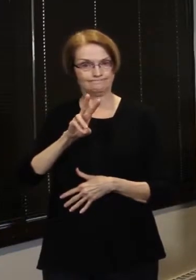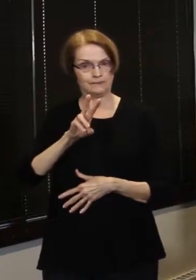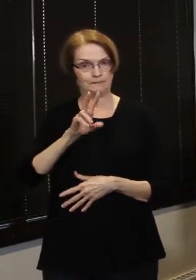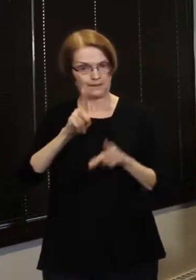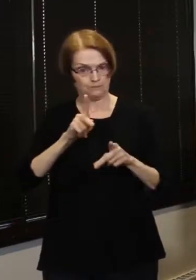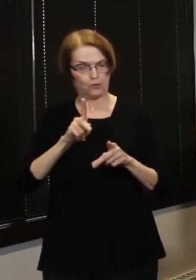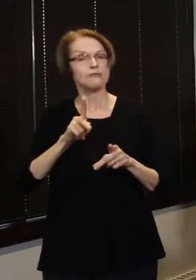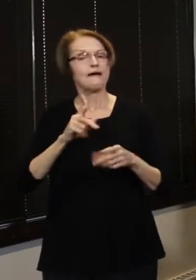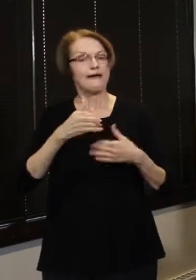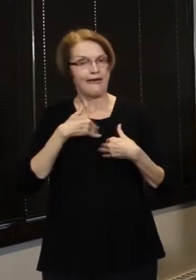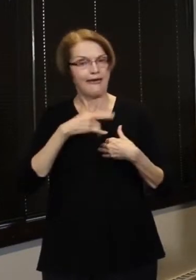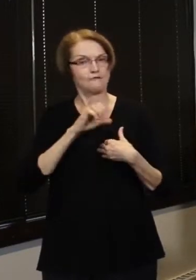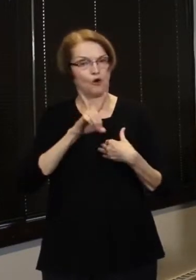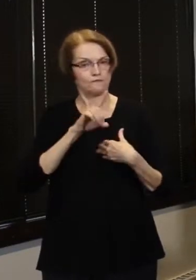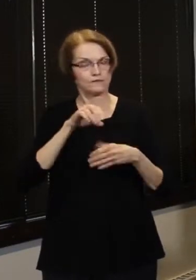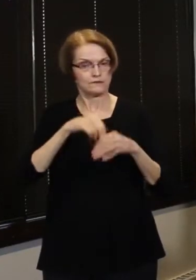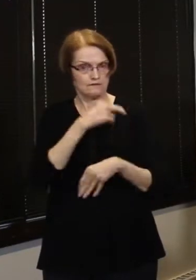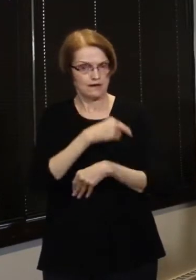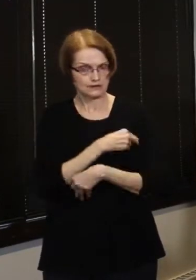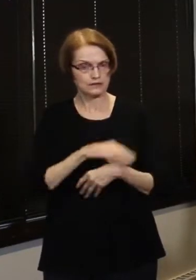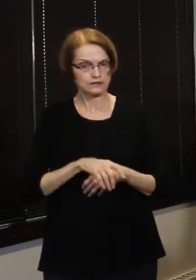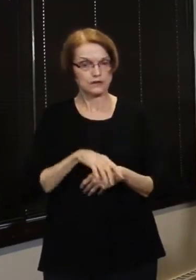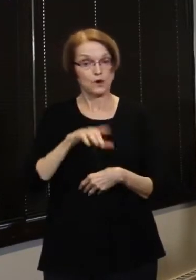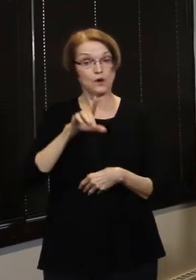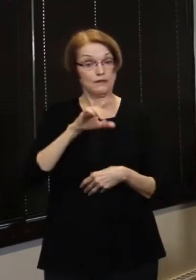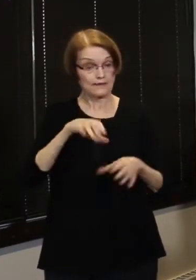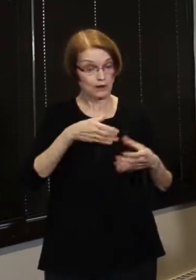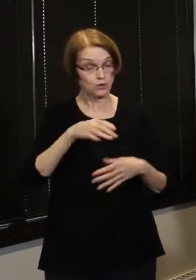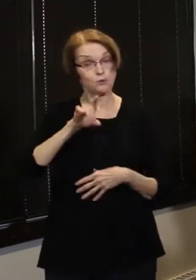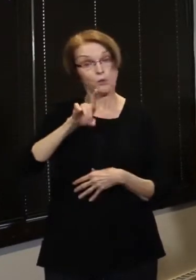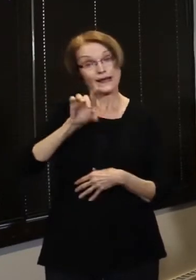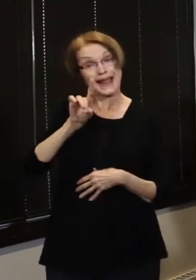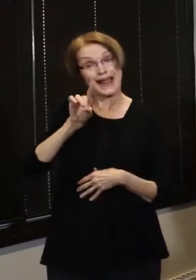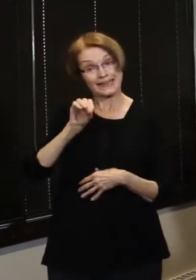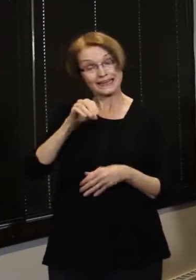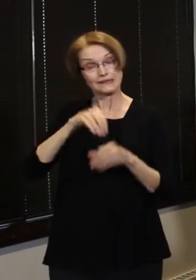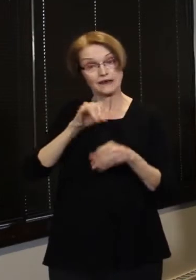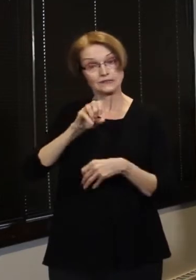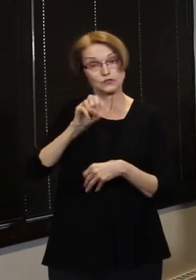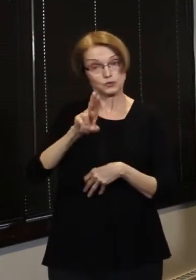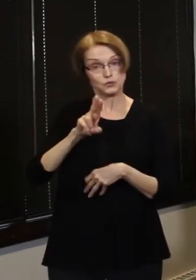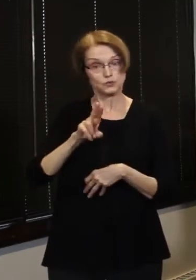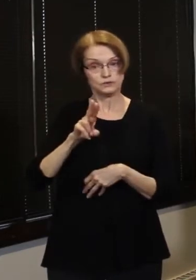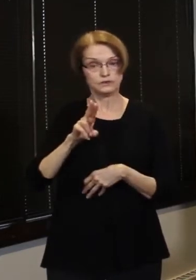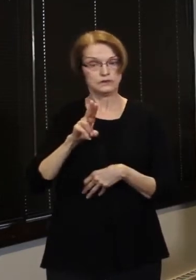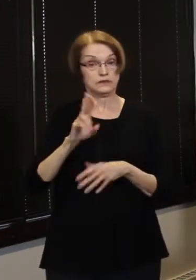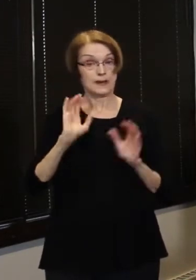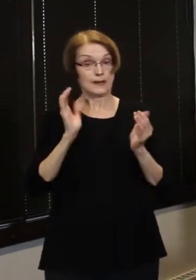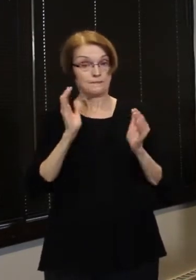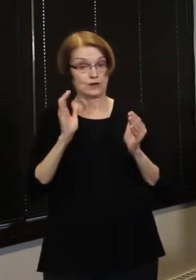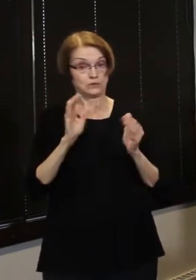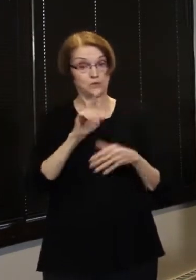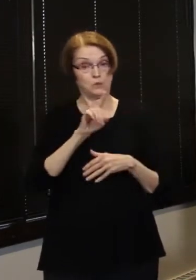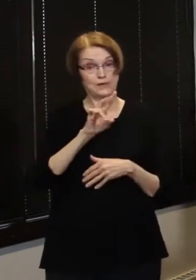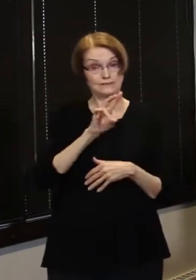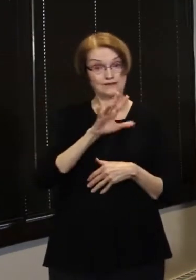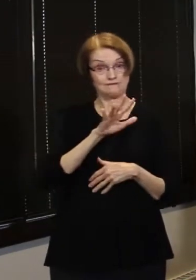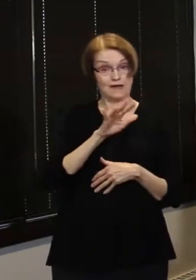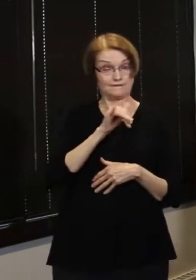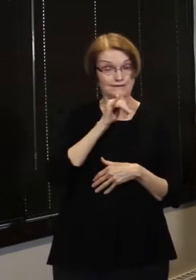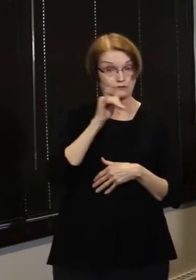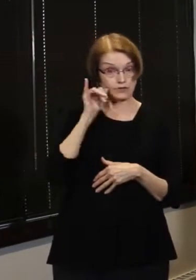in our hospitals. We have 180 patients in our intensive care units. That compares with 175